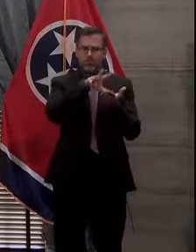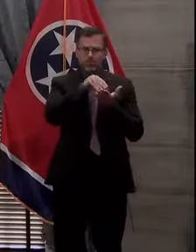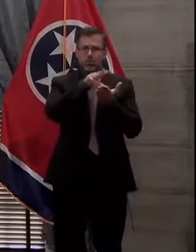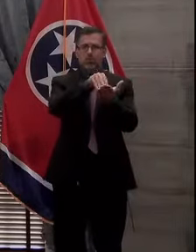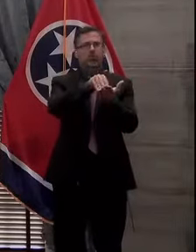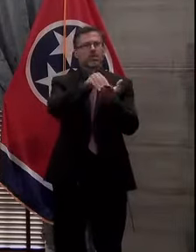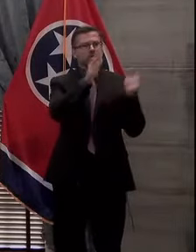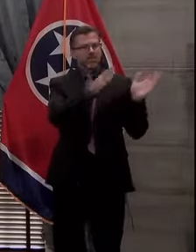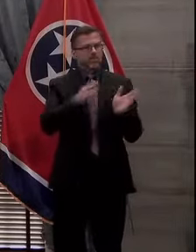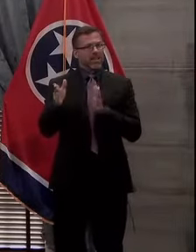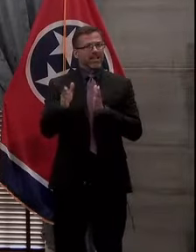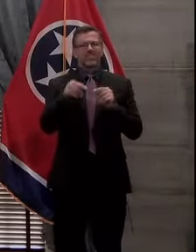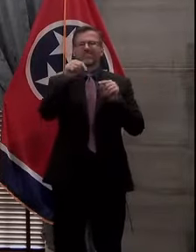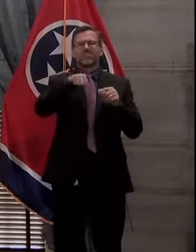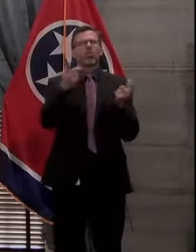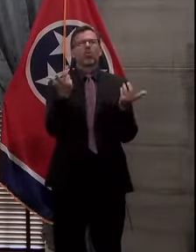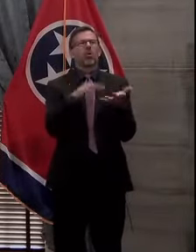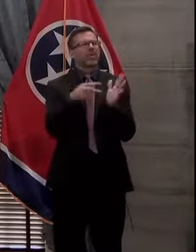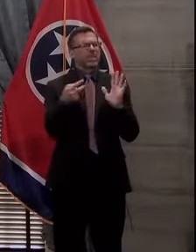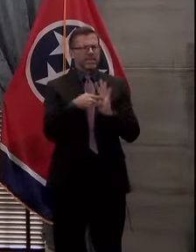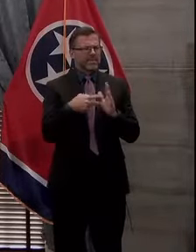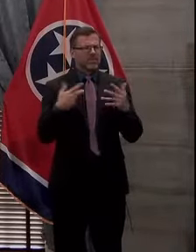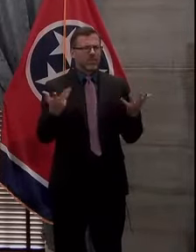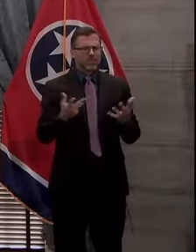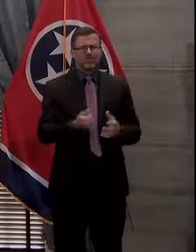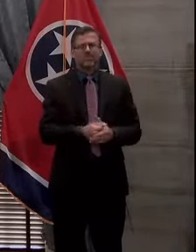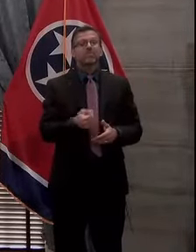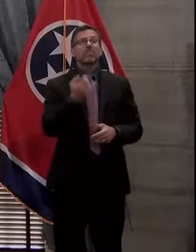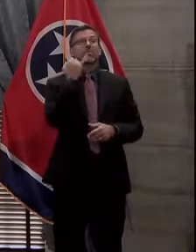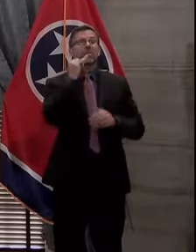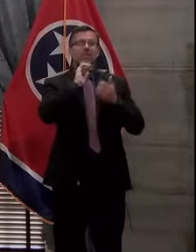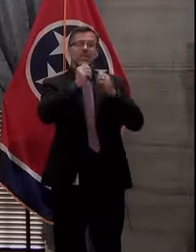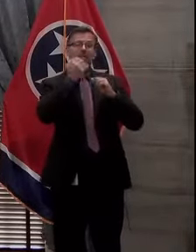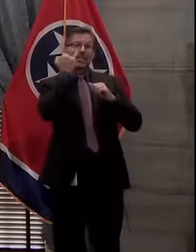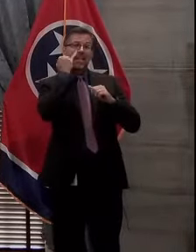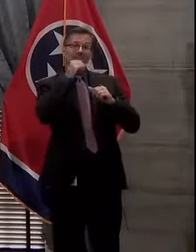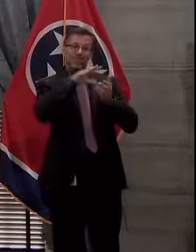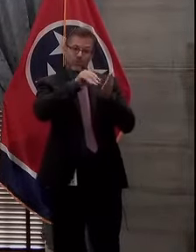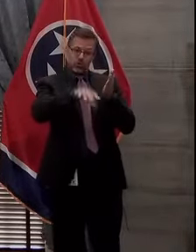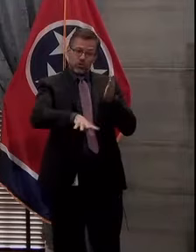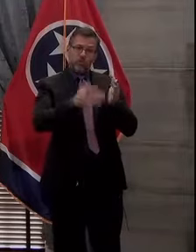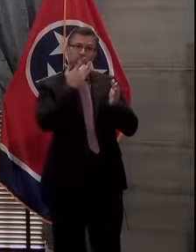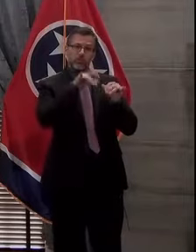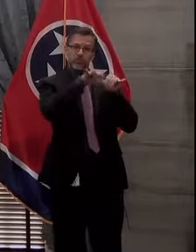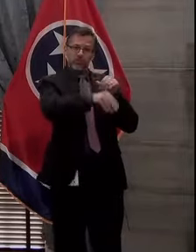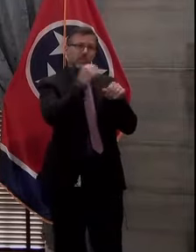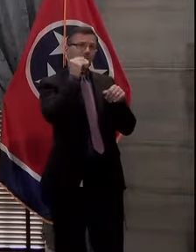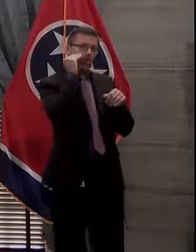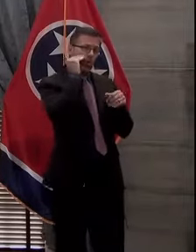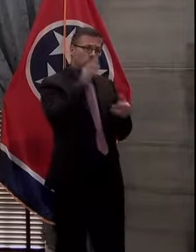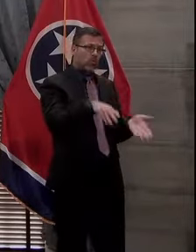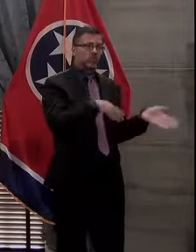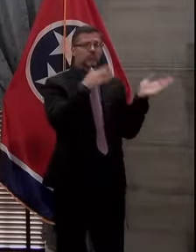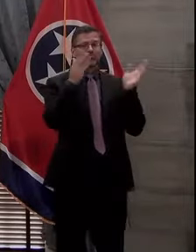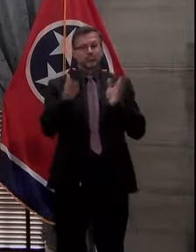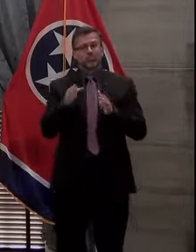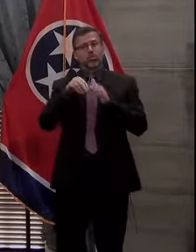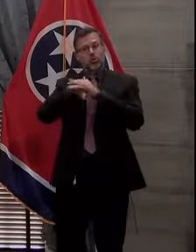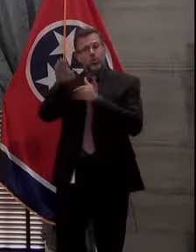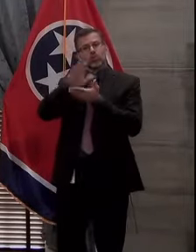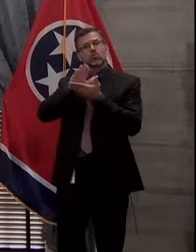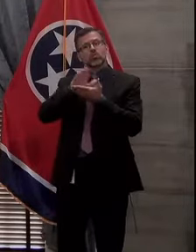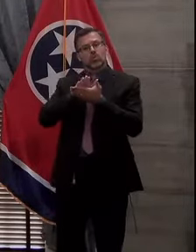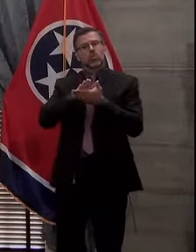that help outline what learning should look like in a remote setting if a child is being educated in that way. I want to give a brief